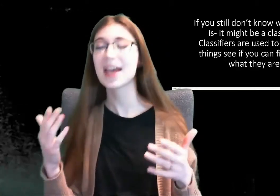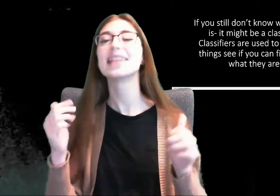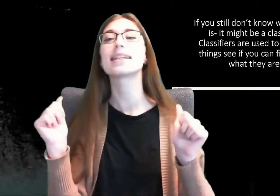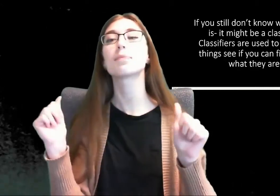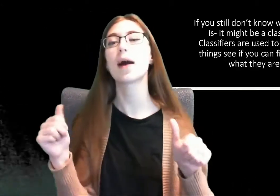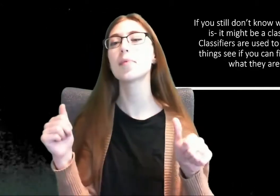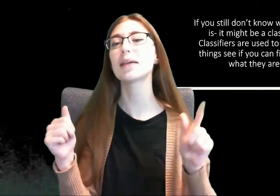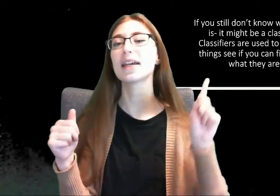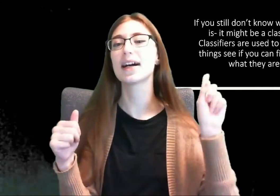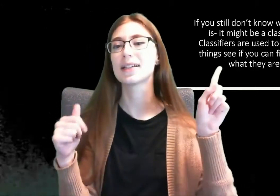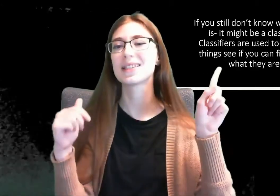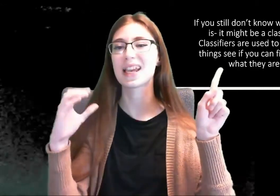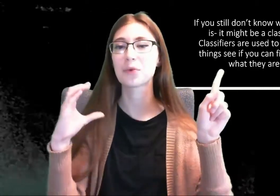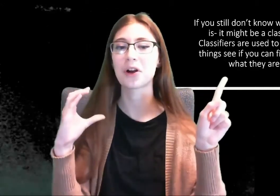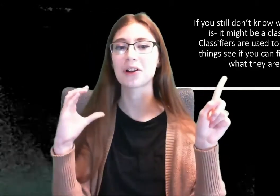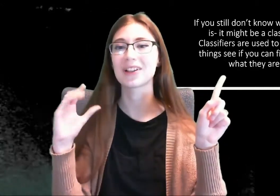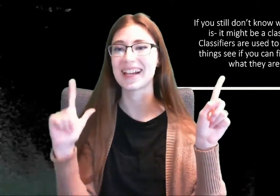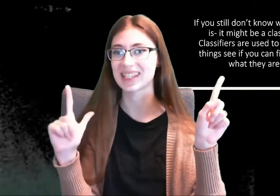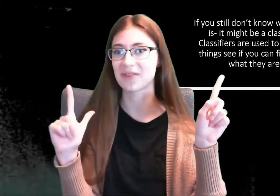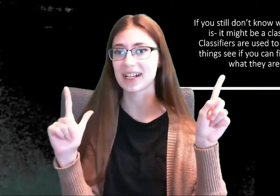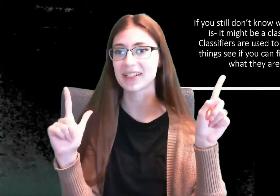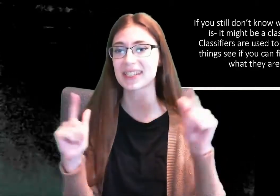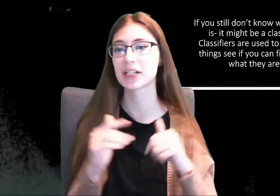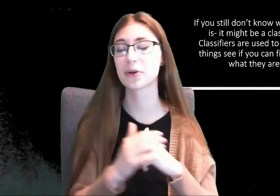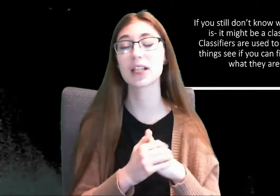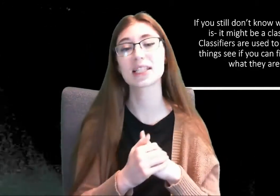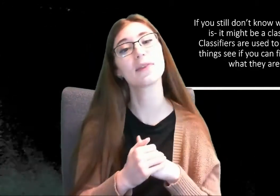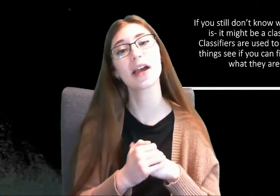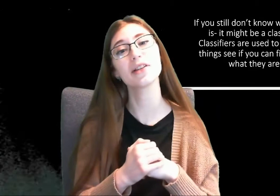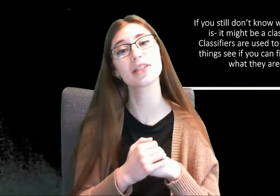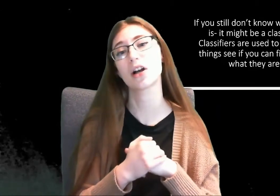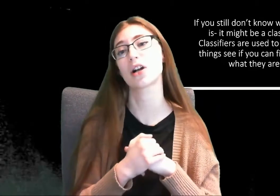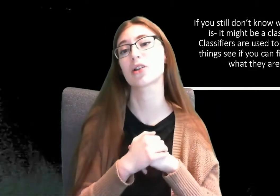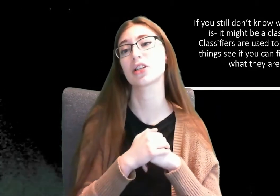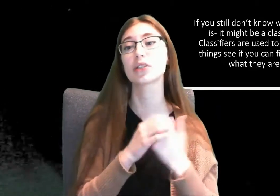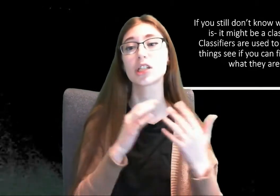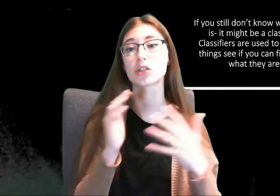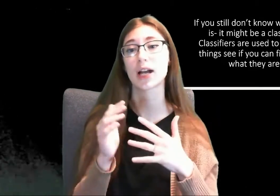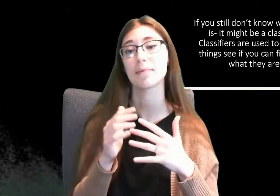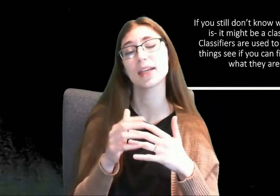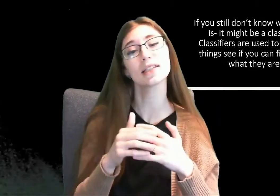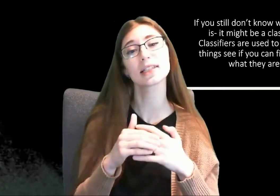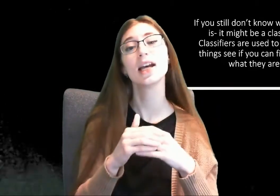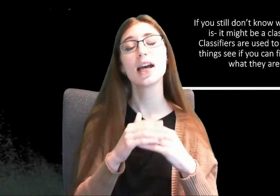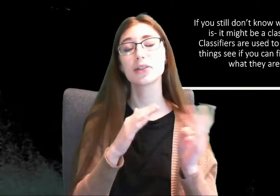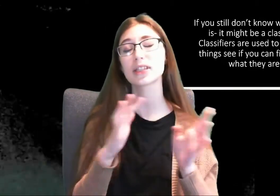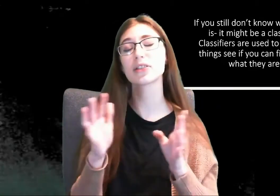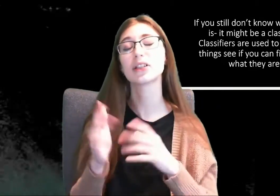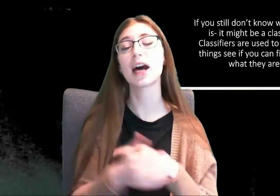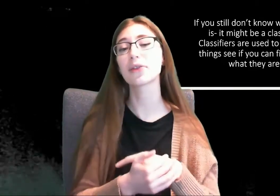And that's probably because they were classifiers. So classifiers are used to describe things. You'll see those a lot throughout